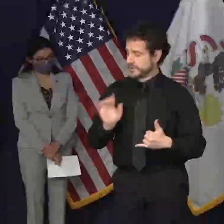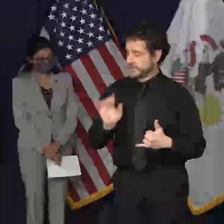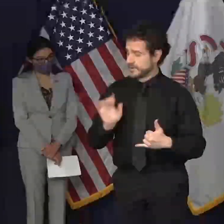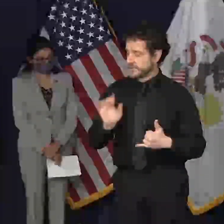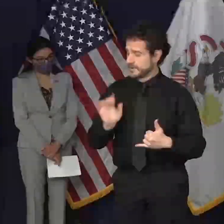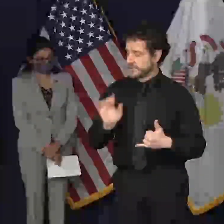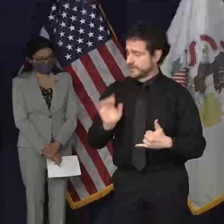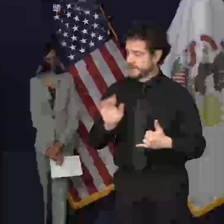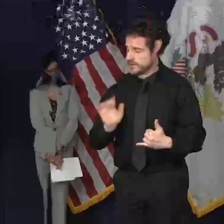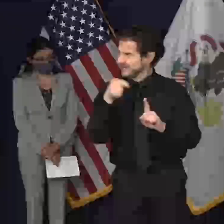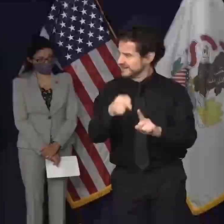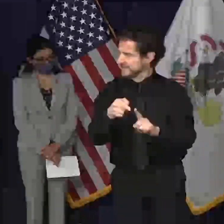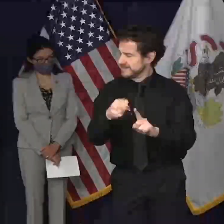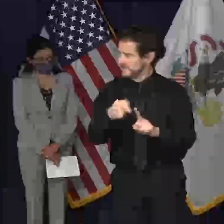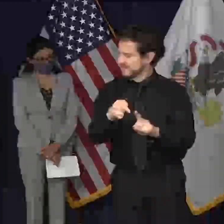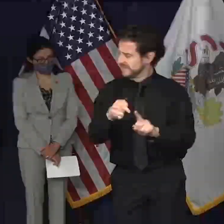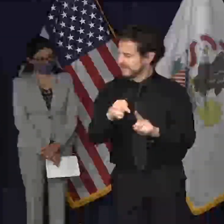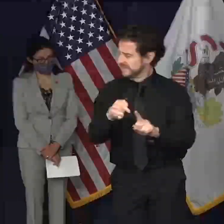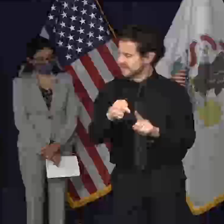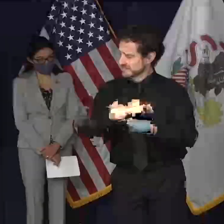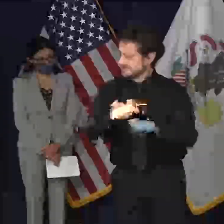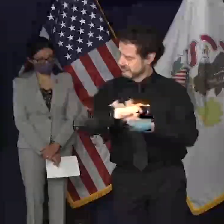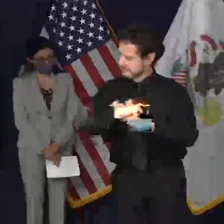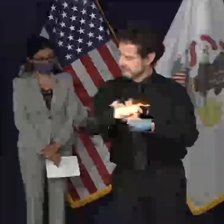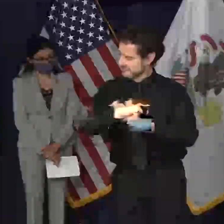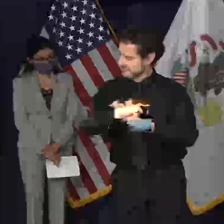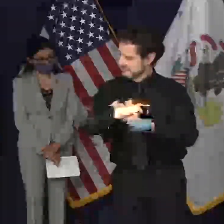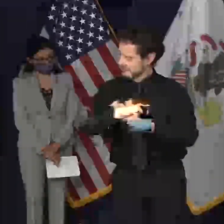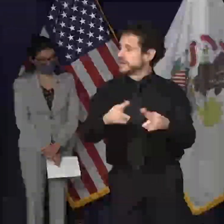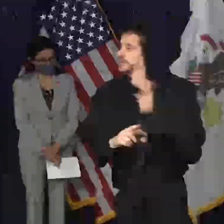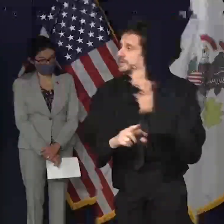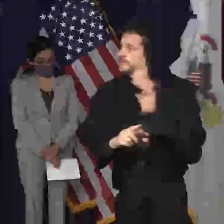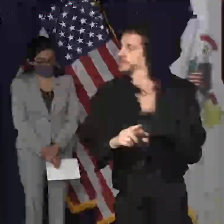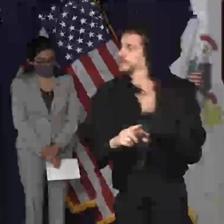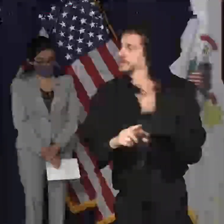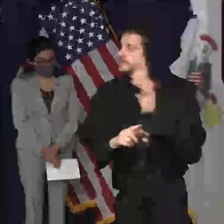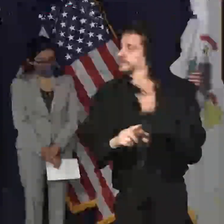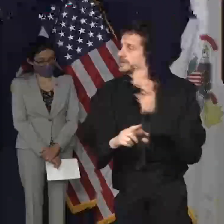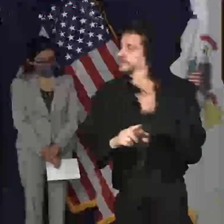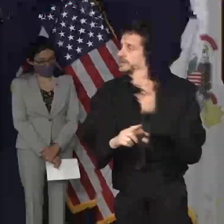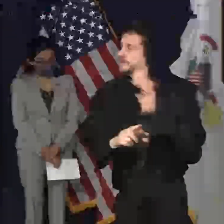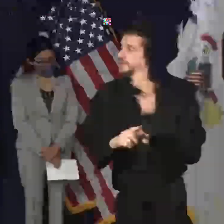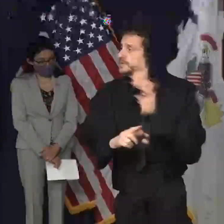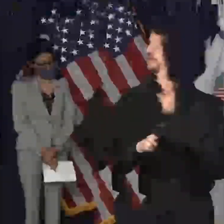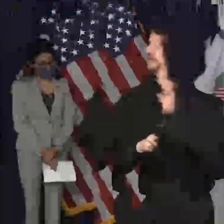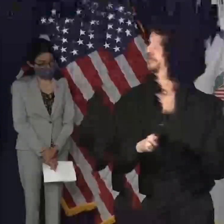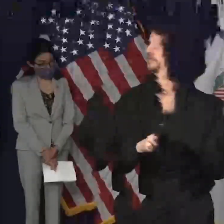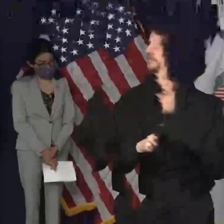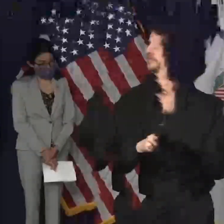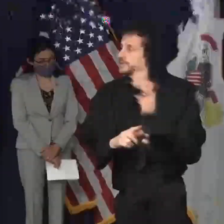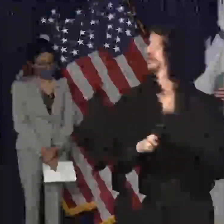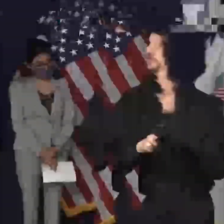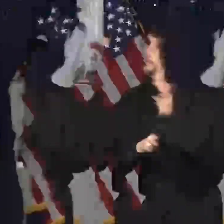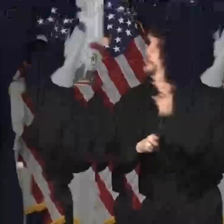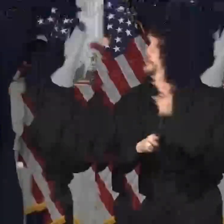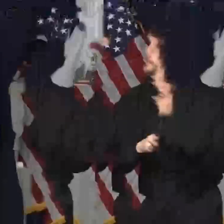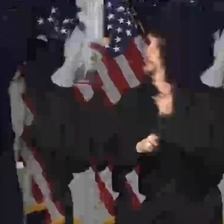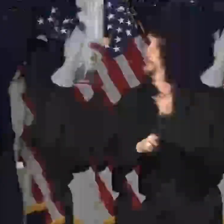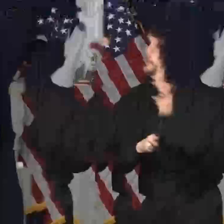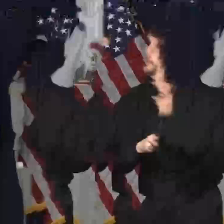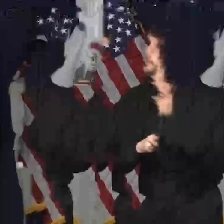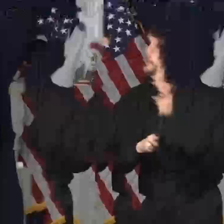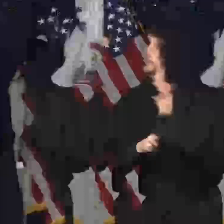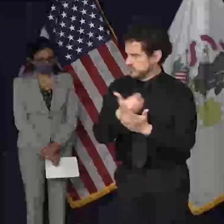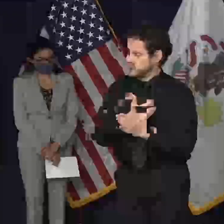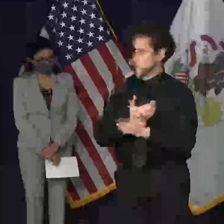have changed, what has made things better, what has reduced the number of potential infections and the number of people